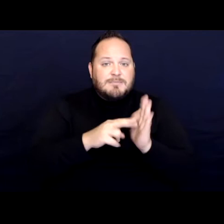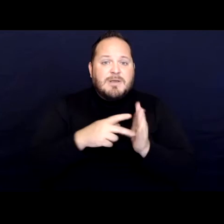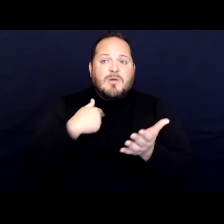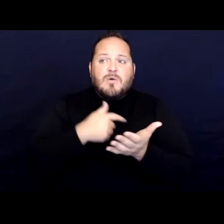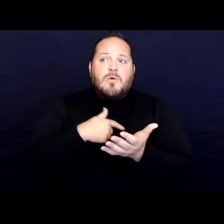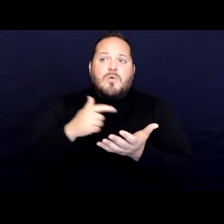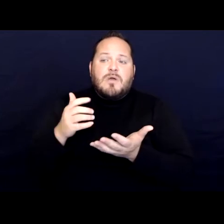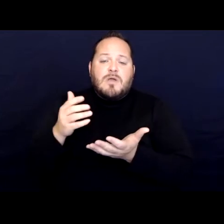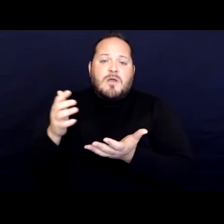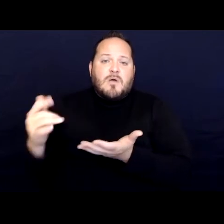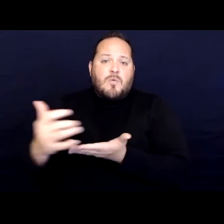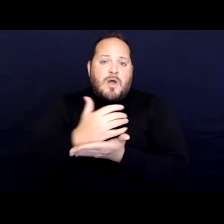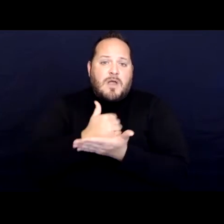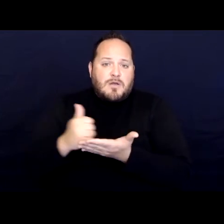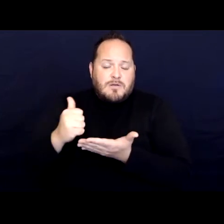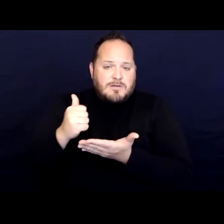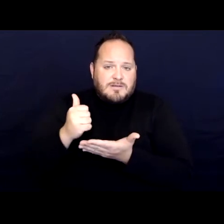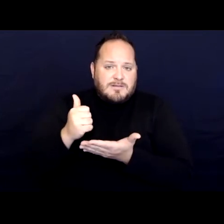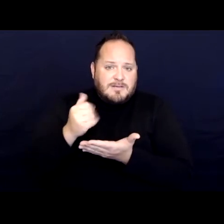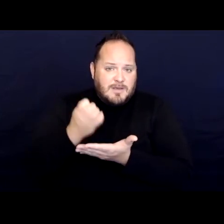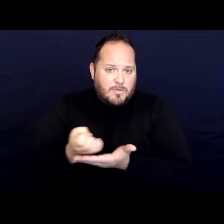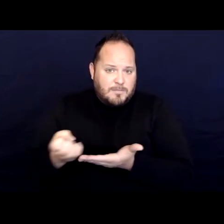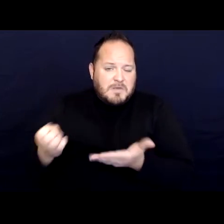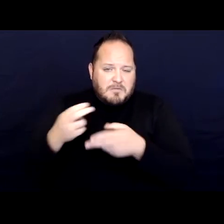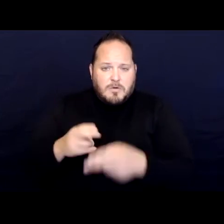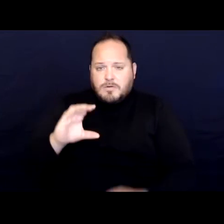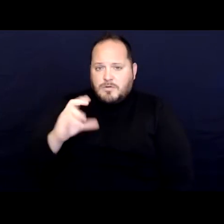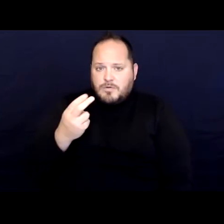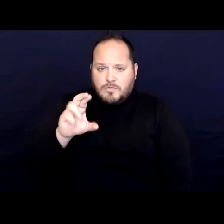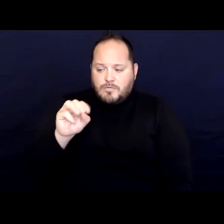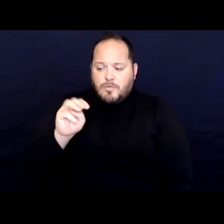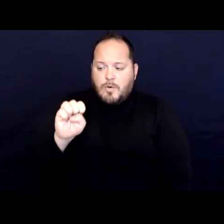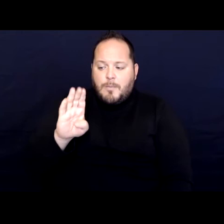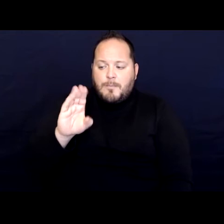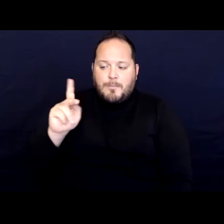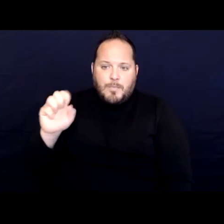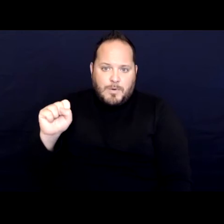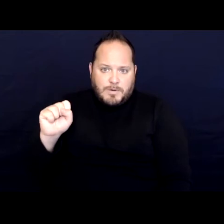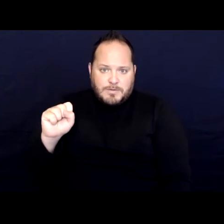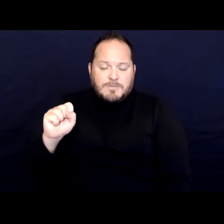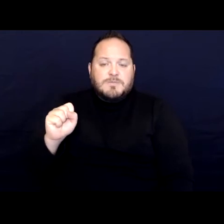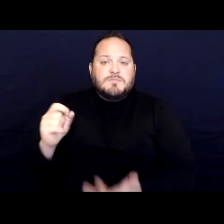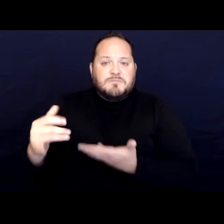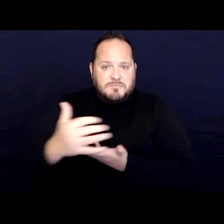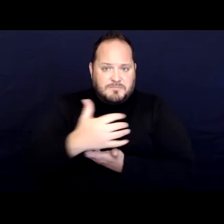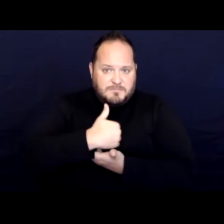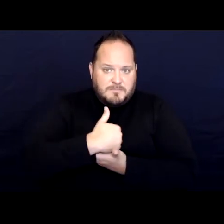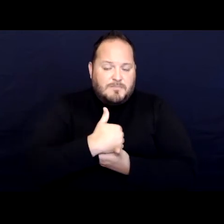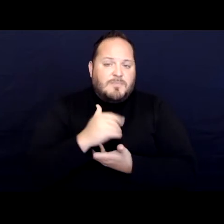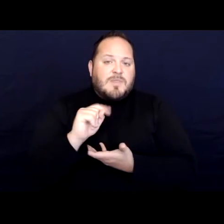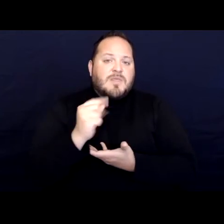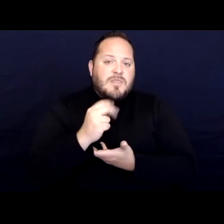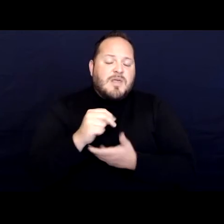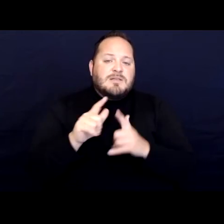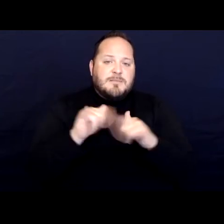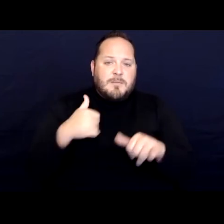Chromebooks, and then implemented a training program for folks to get